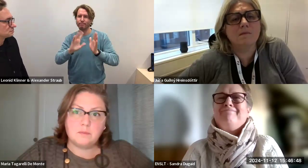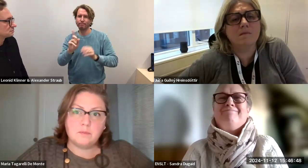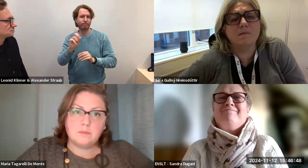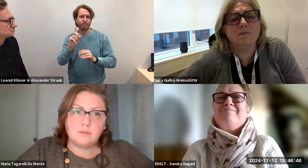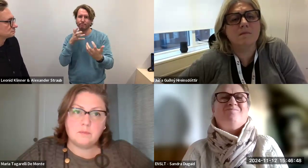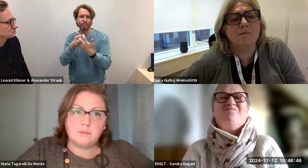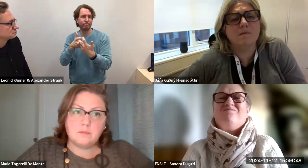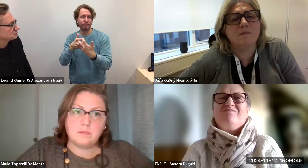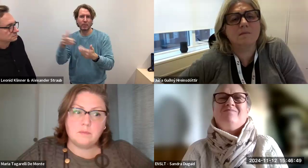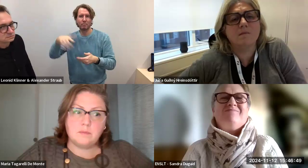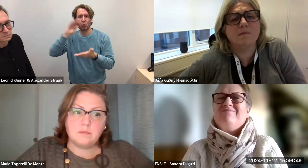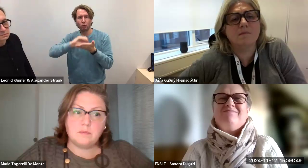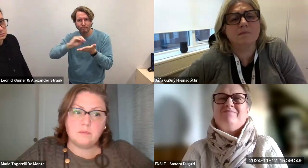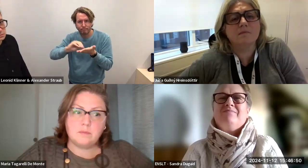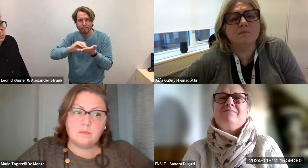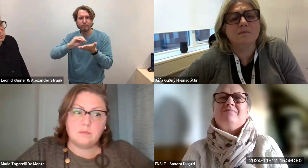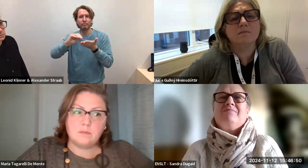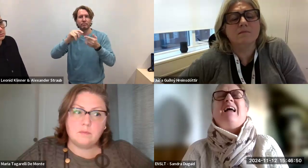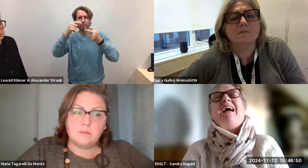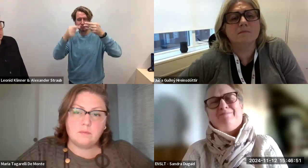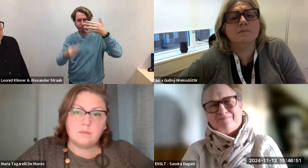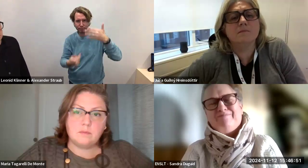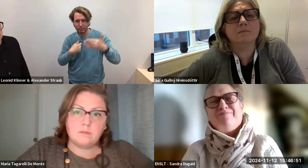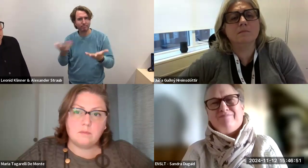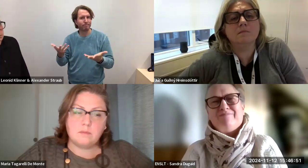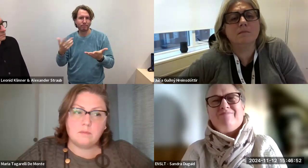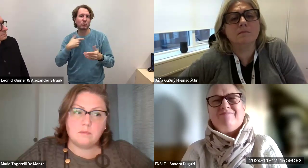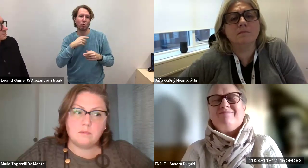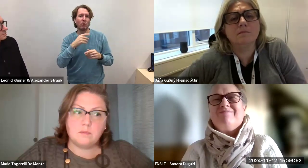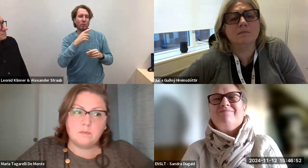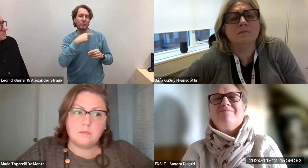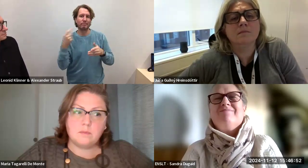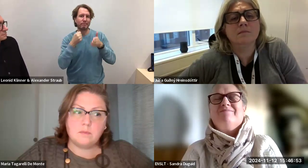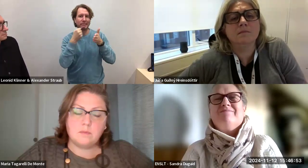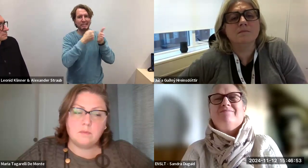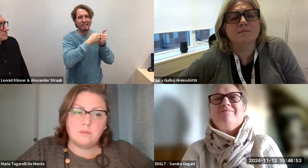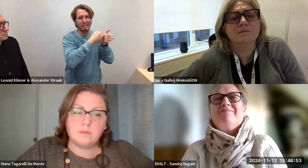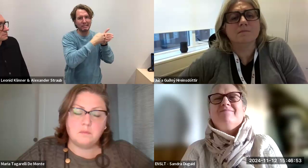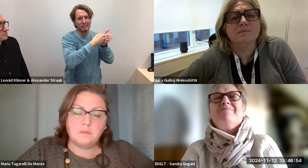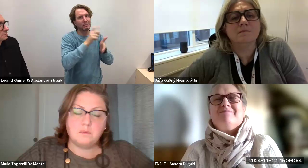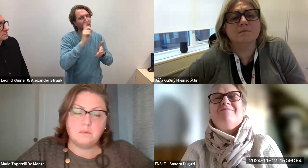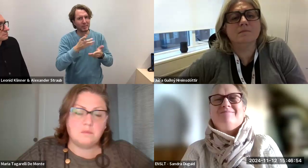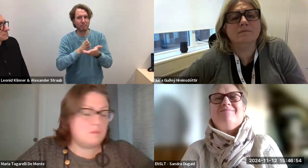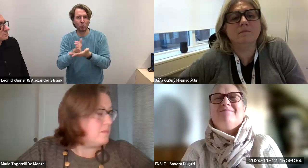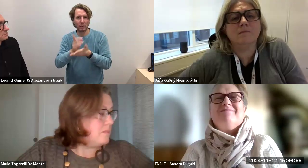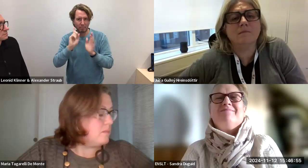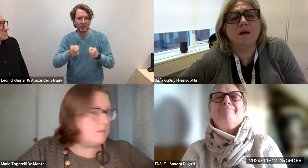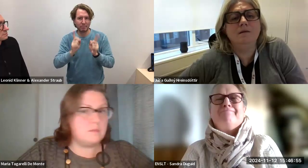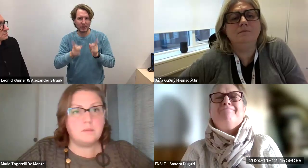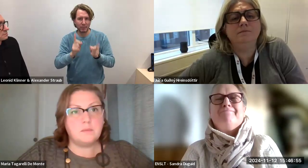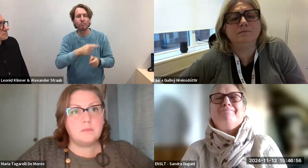that we didn't choose to engage with because this is more a